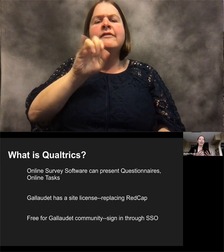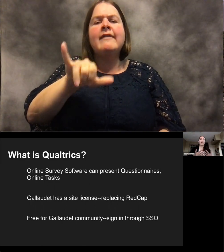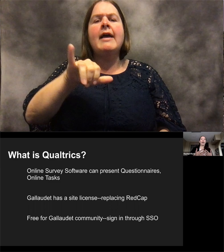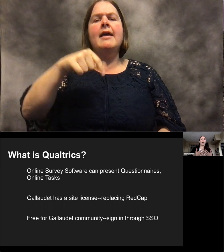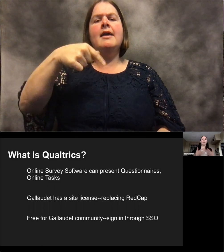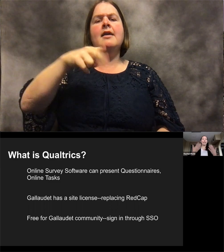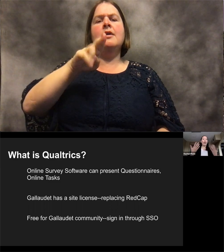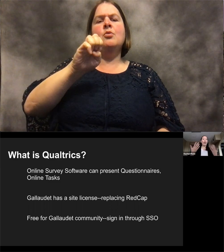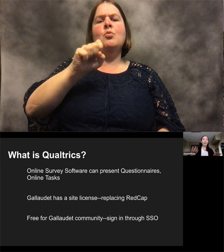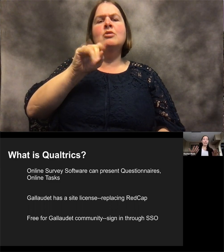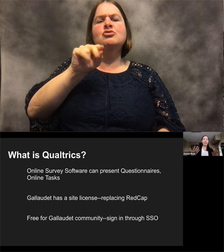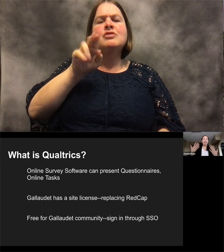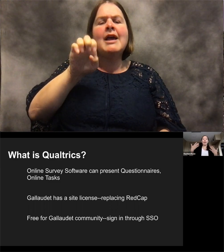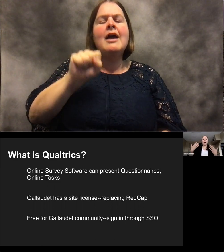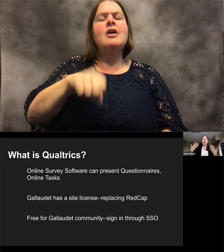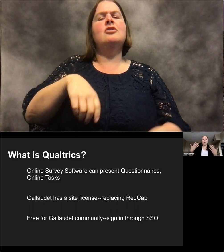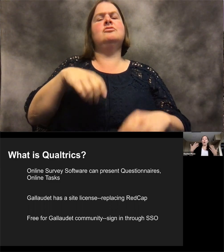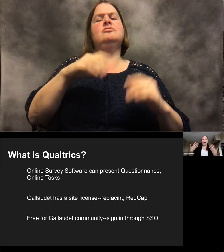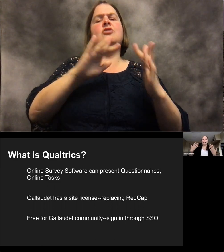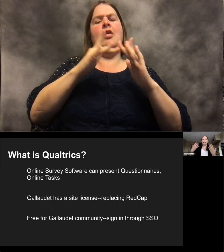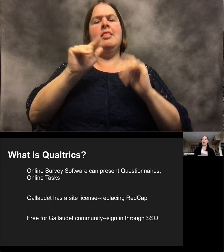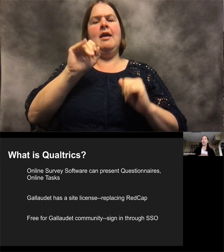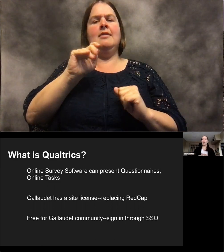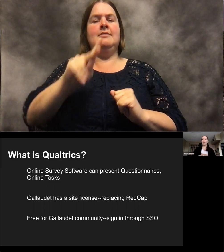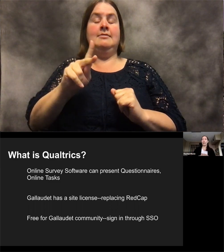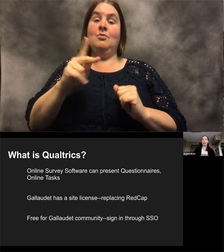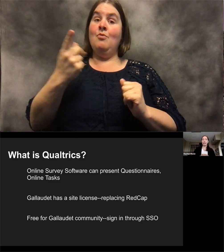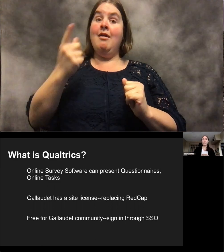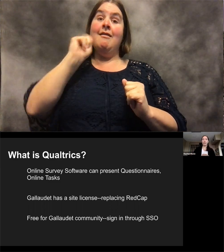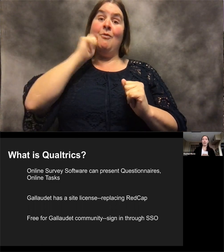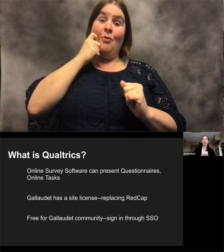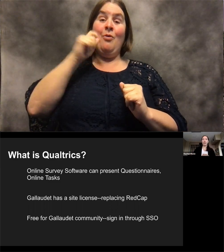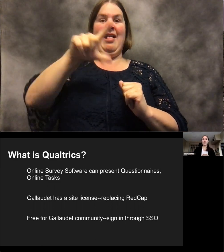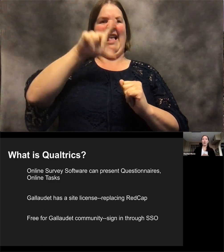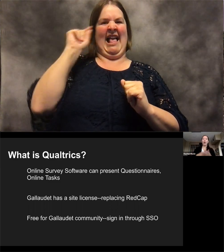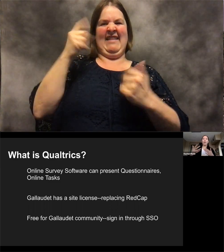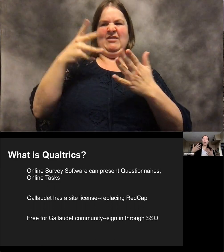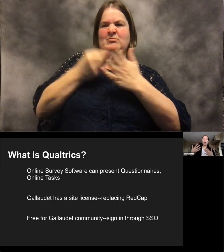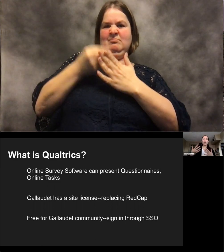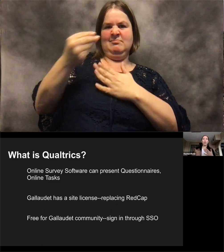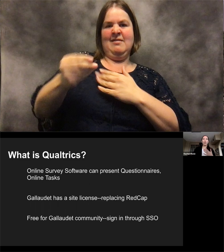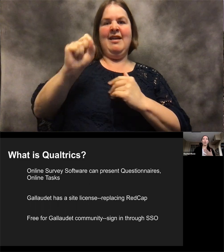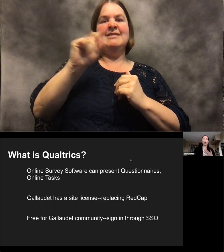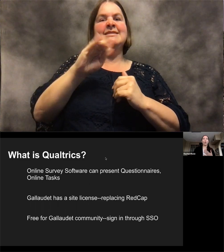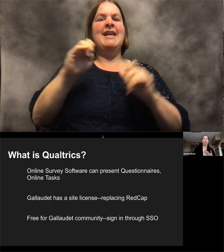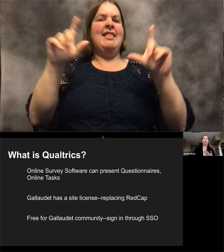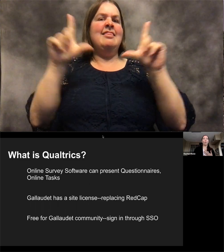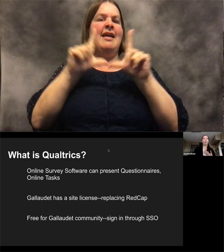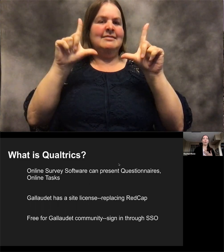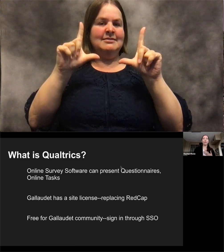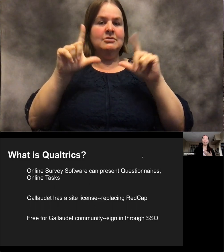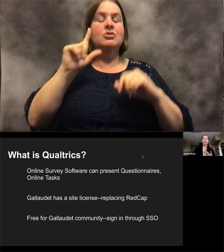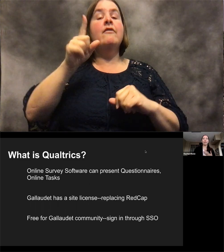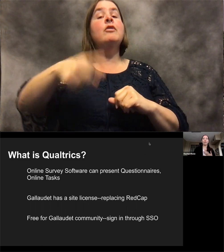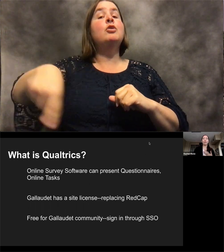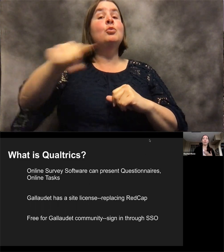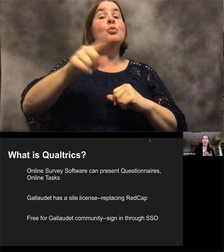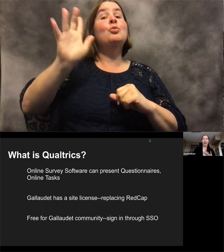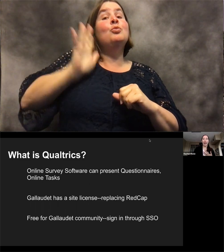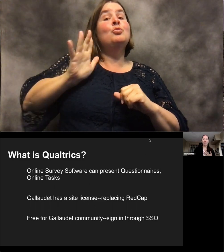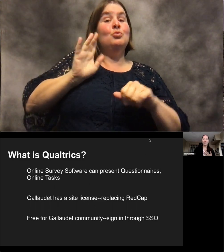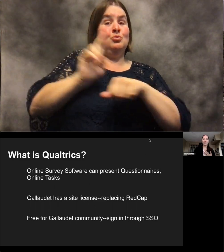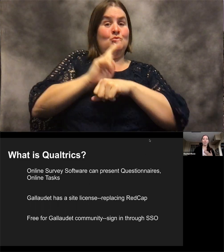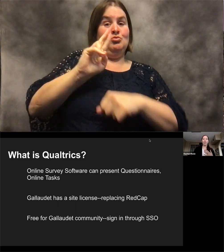tasks. And Gallaudet now has a site license. And so for those of you who were previously